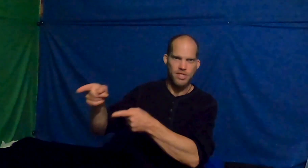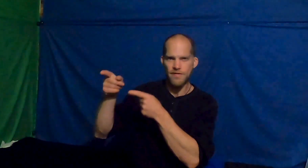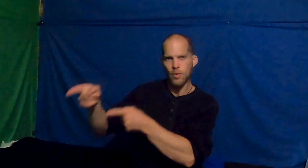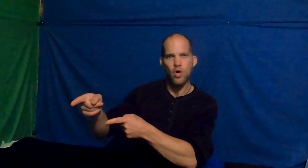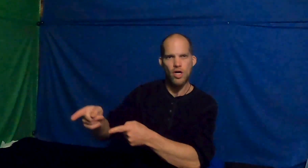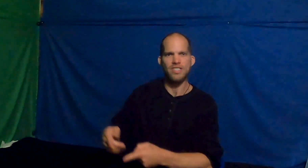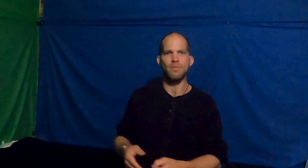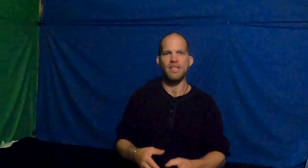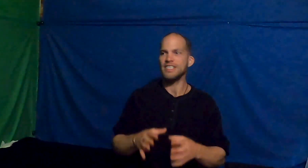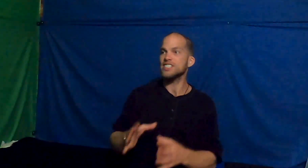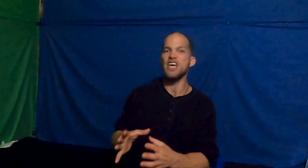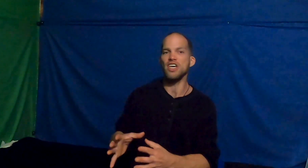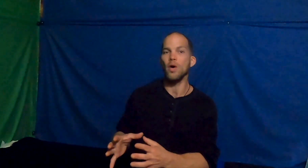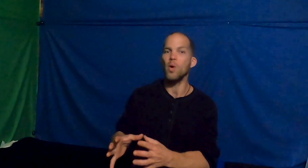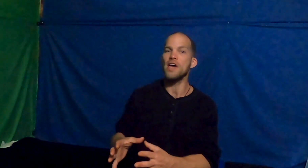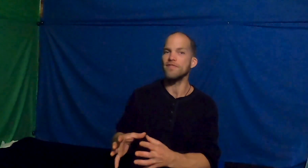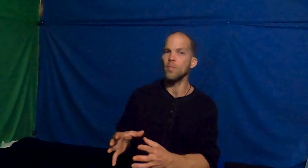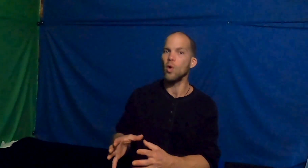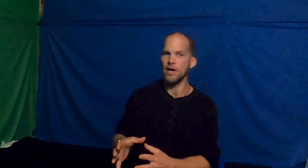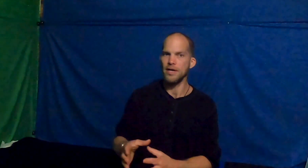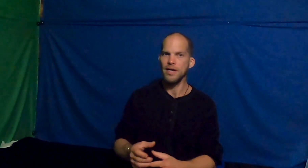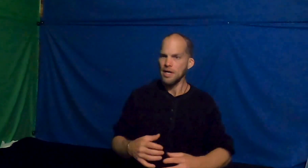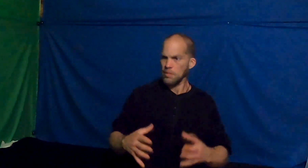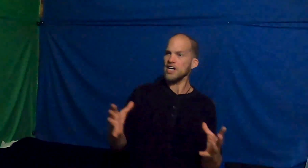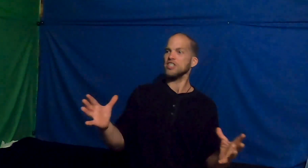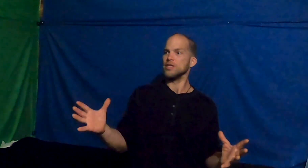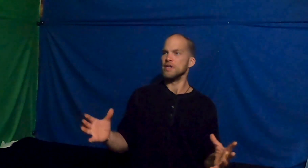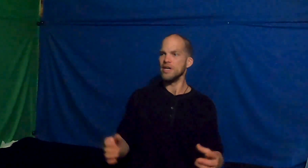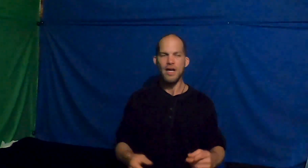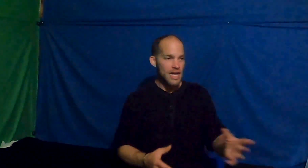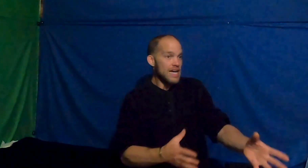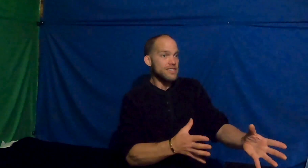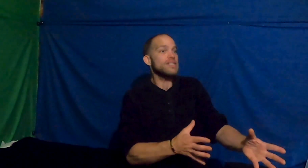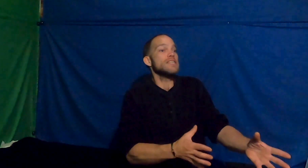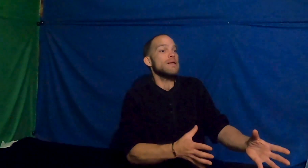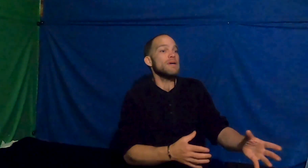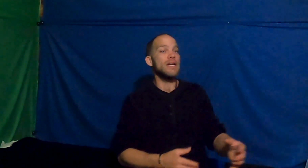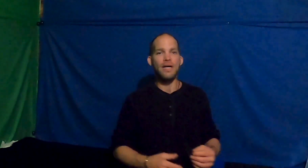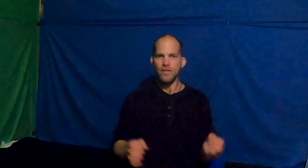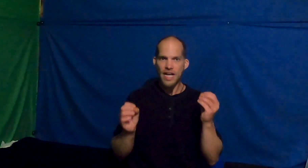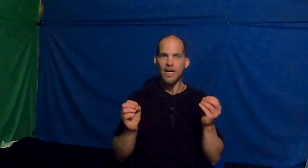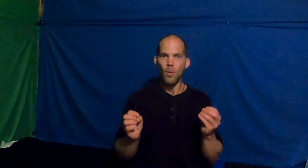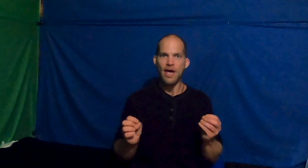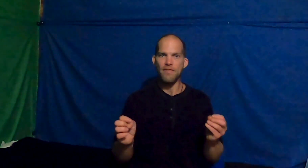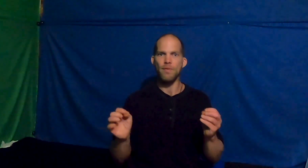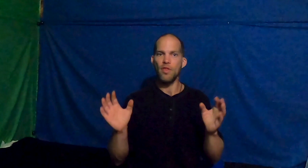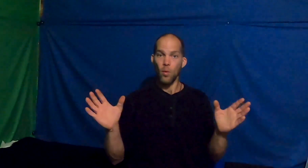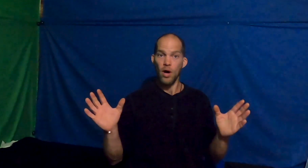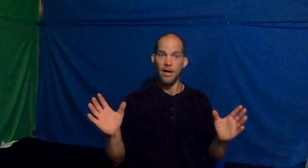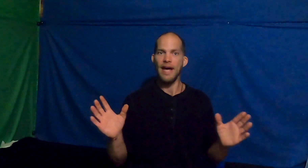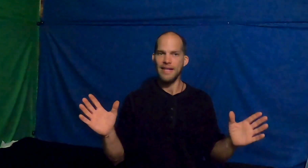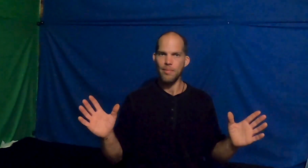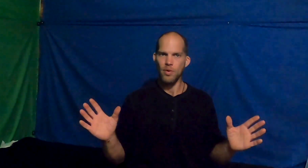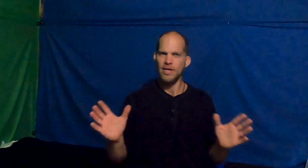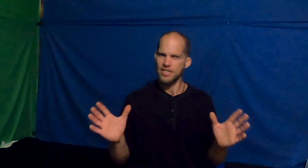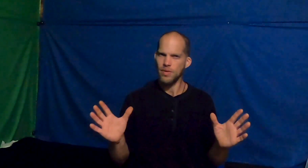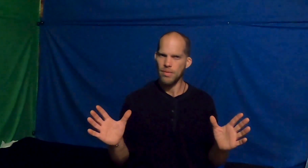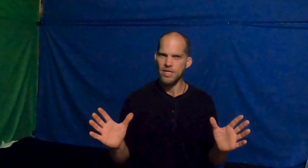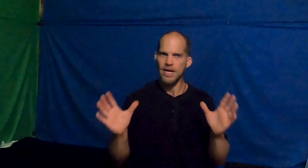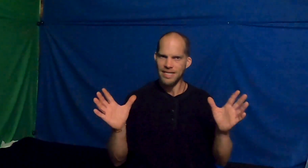specific word, it's something that's taking away from one. My demon. He's a demon. He'll take away from the one at that point. See what I'm saying?